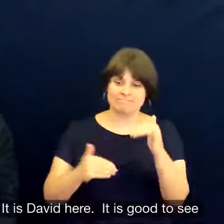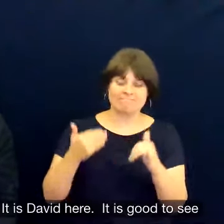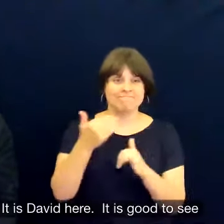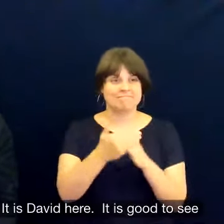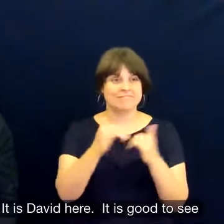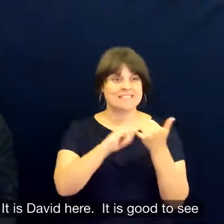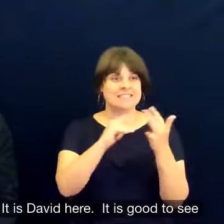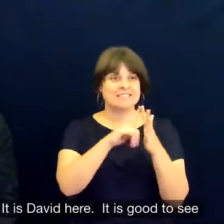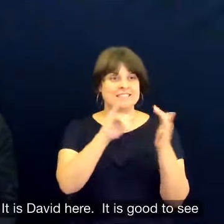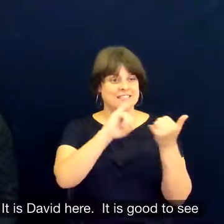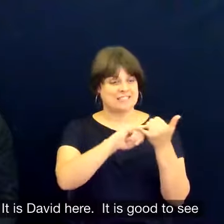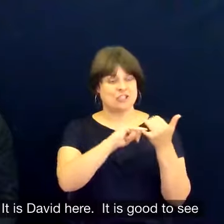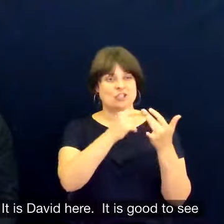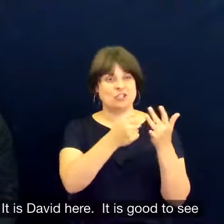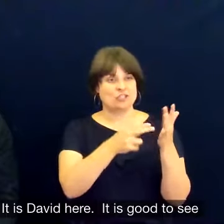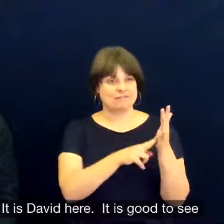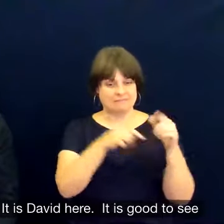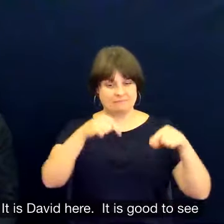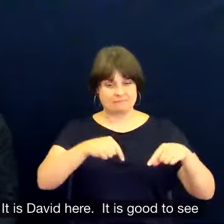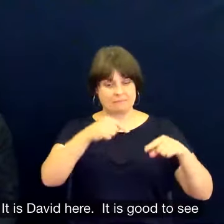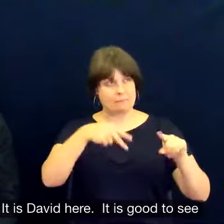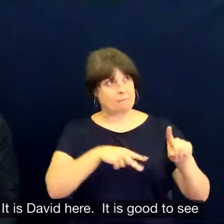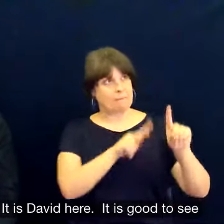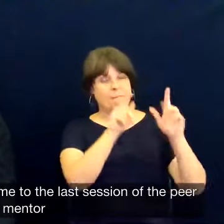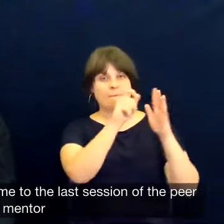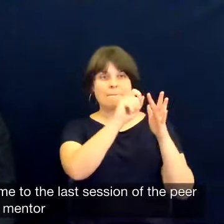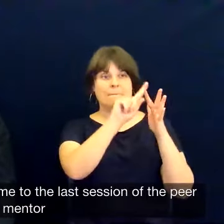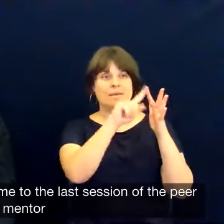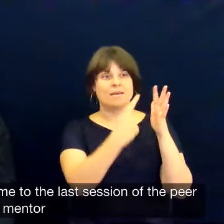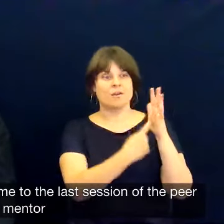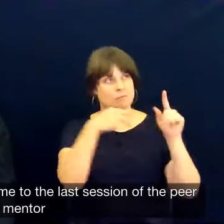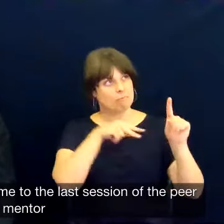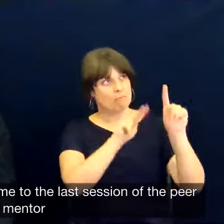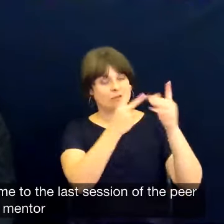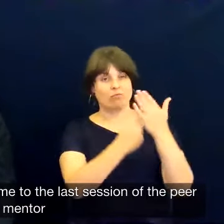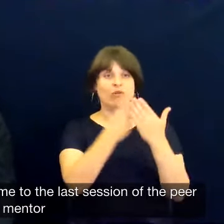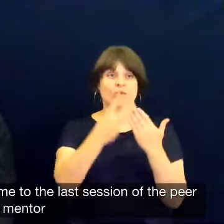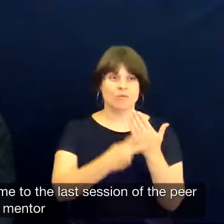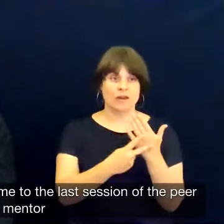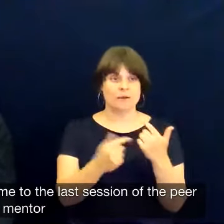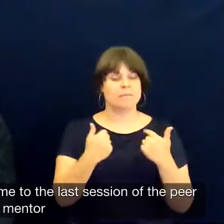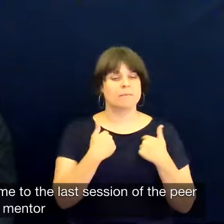session of the peer mentoring program. I'm going to be talking about